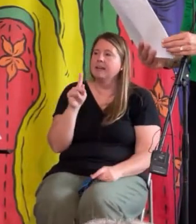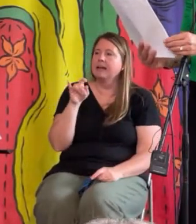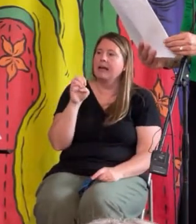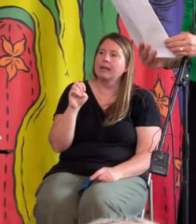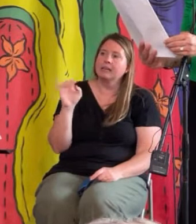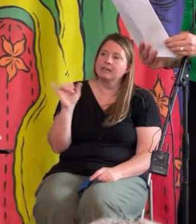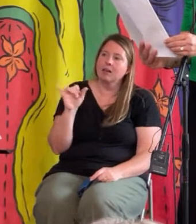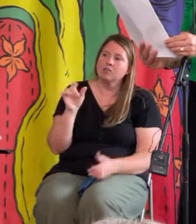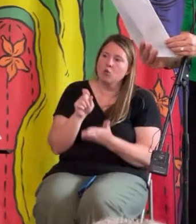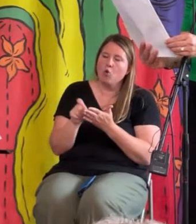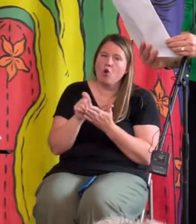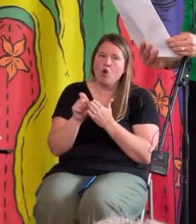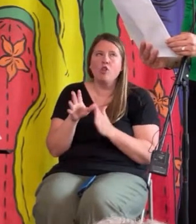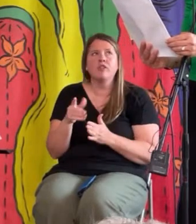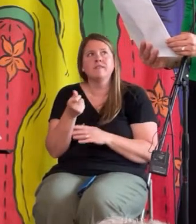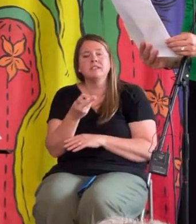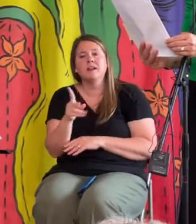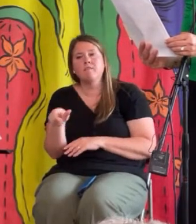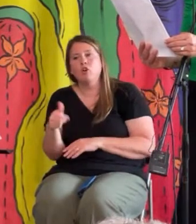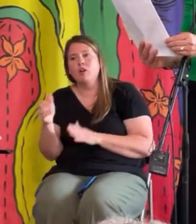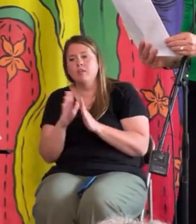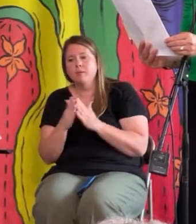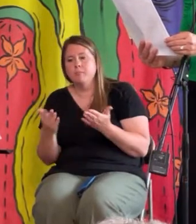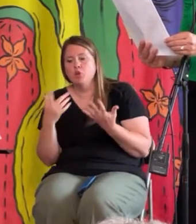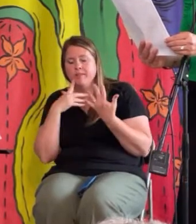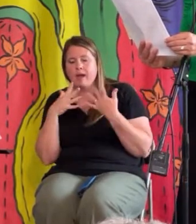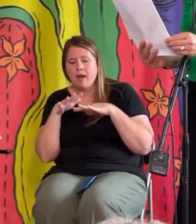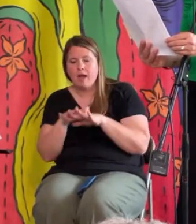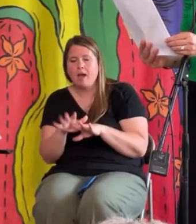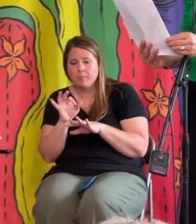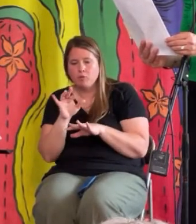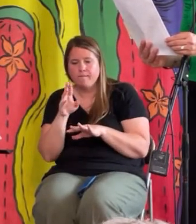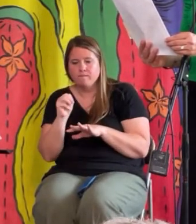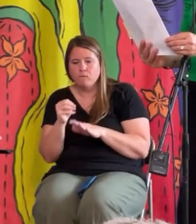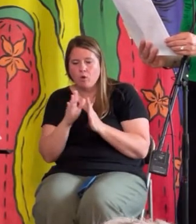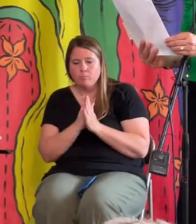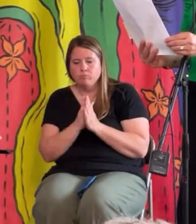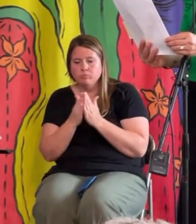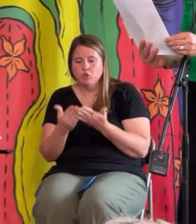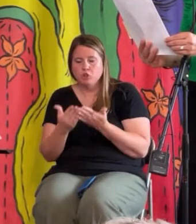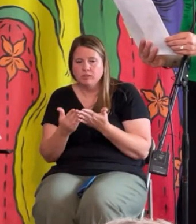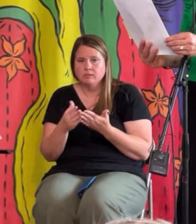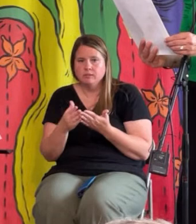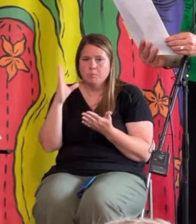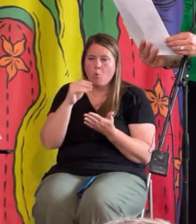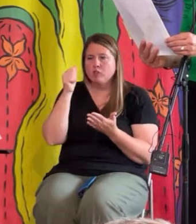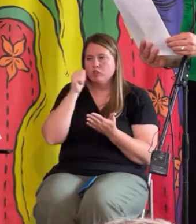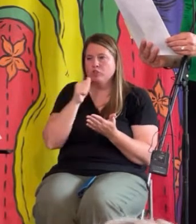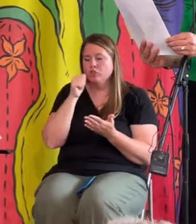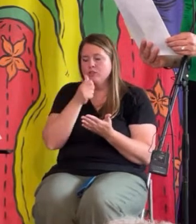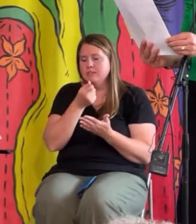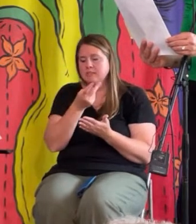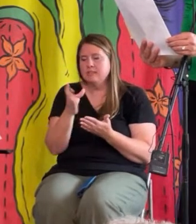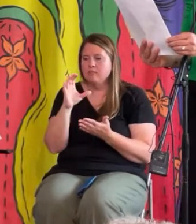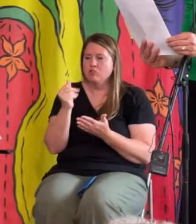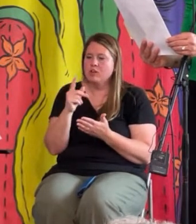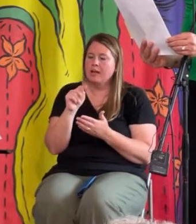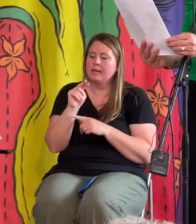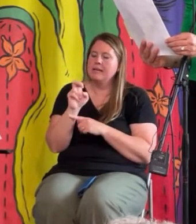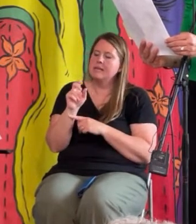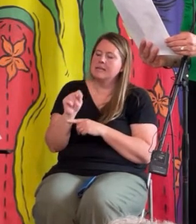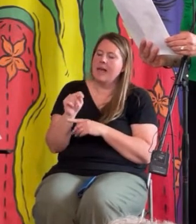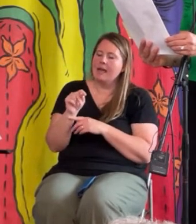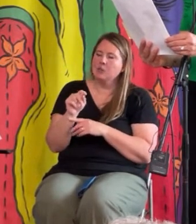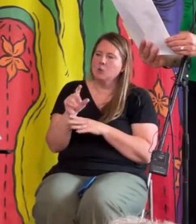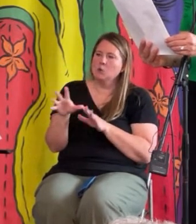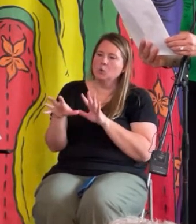of several other books, including the hybrid form text, Boys, Girls, and several chapbooks, including A Net to Catch My Body in Its